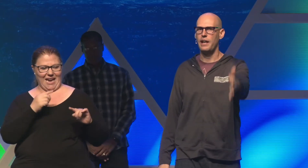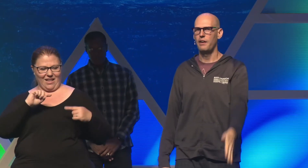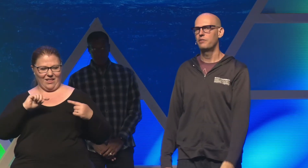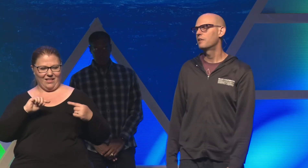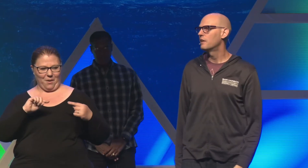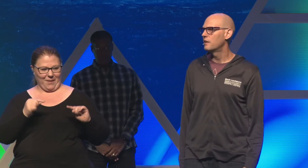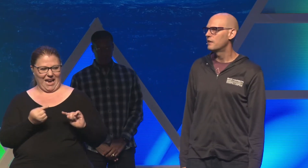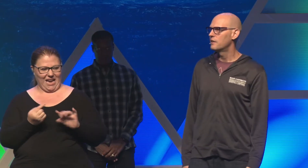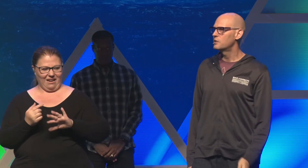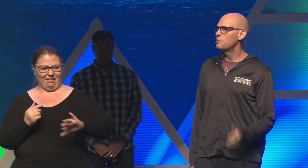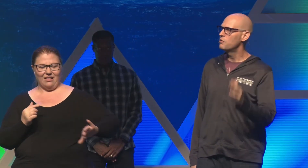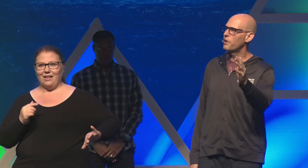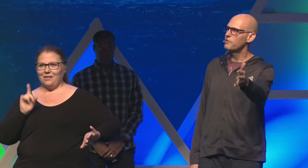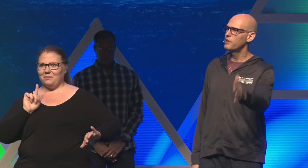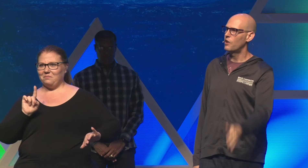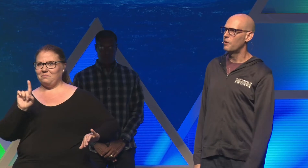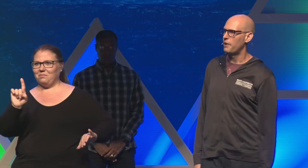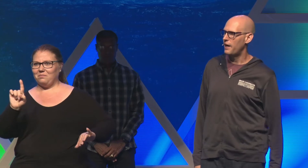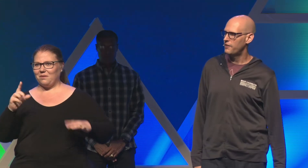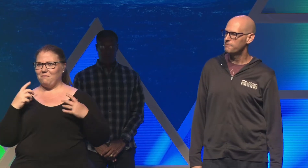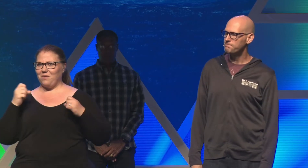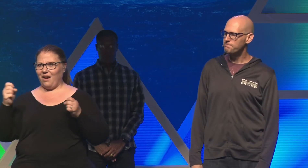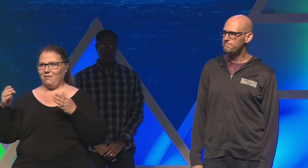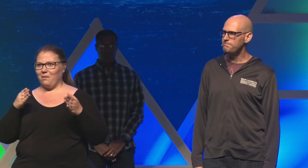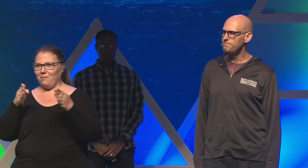what I have. So we move bravely on our path.